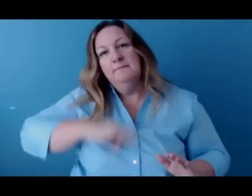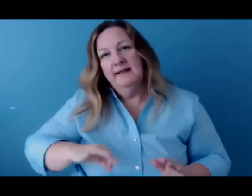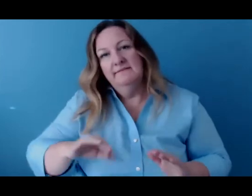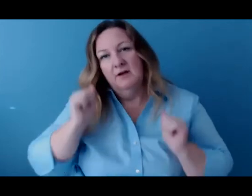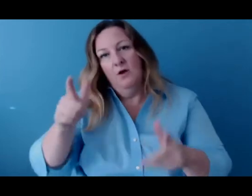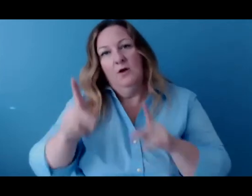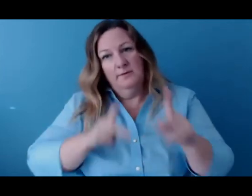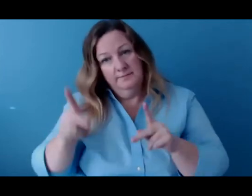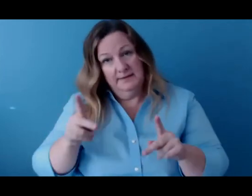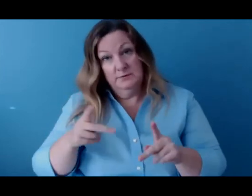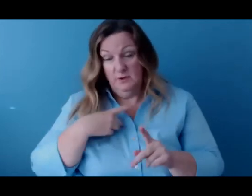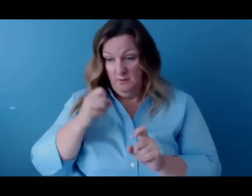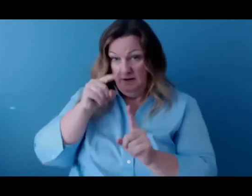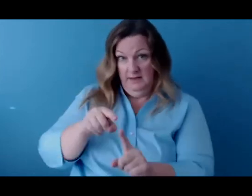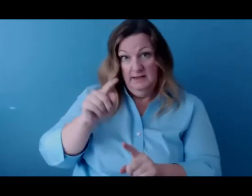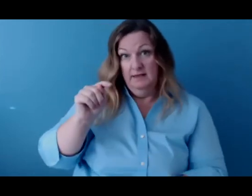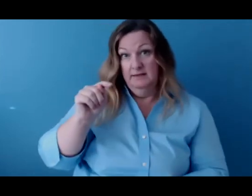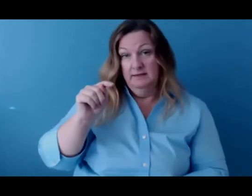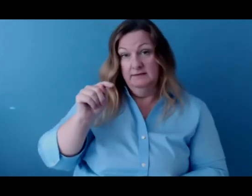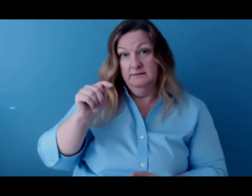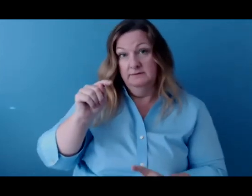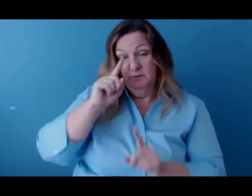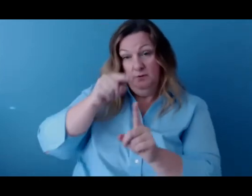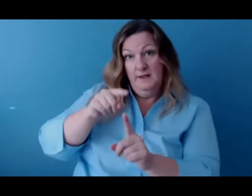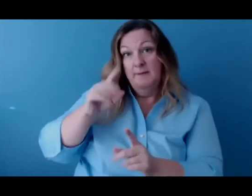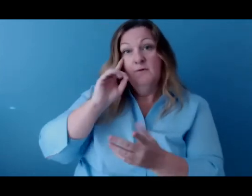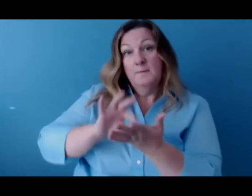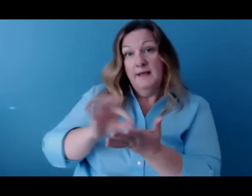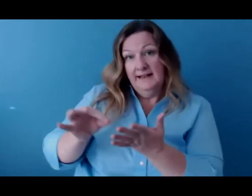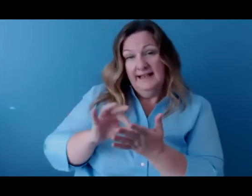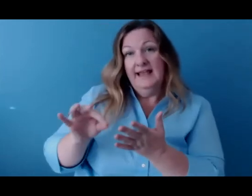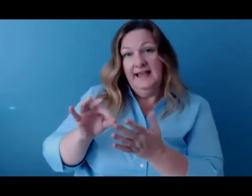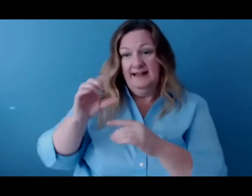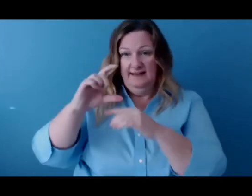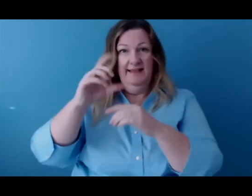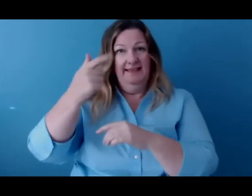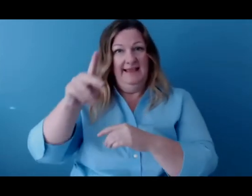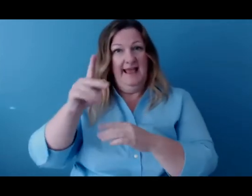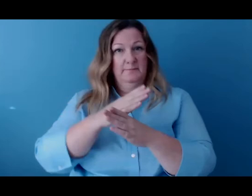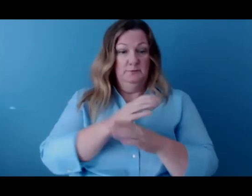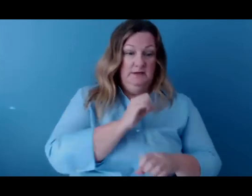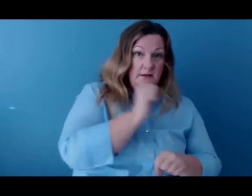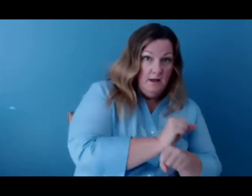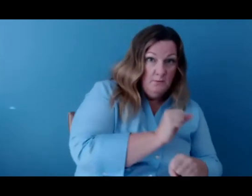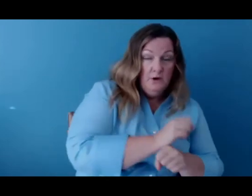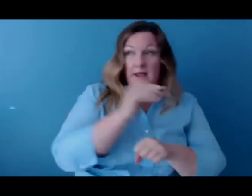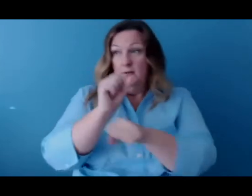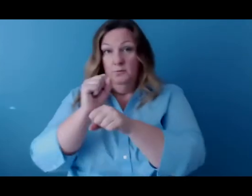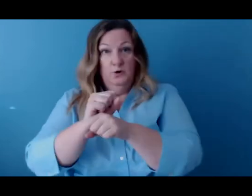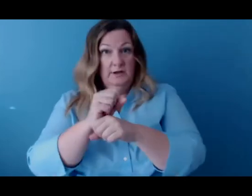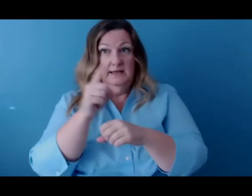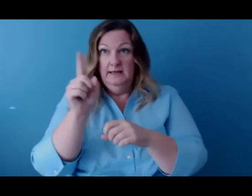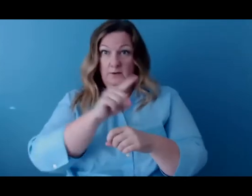target with Medicaid, is that gap, because I think that's what's ultimately very, very damaging to people's lives, is when they're